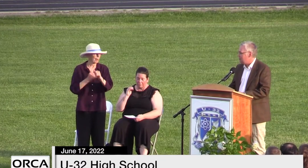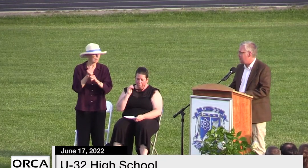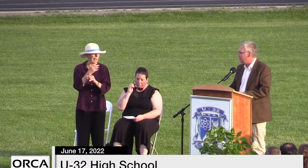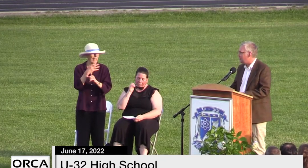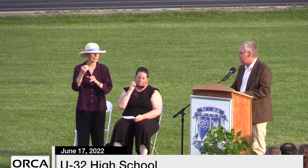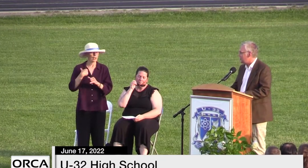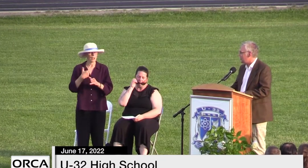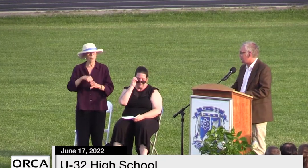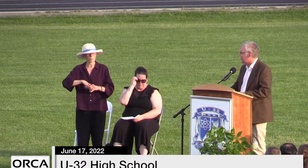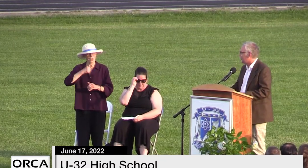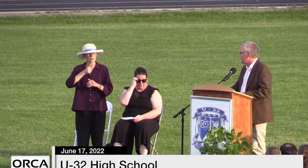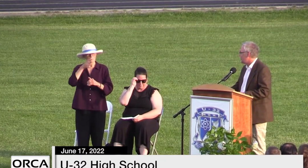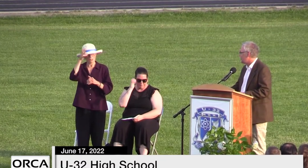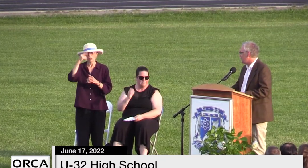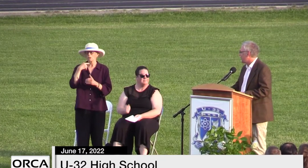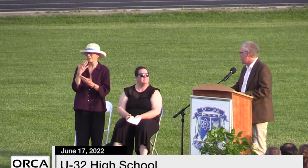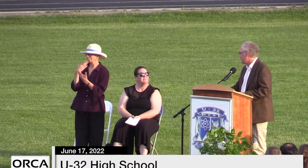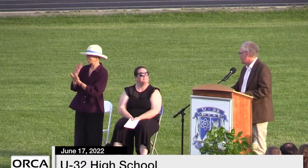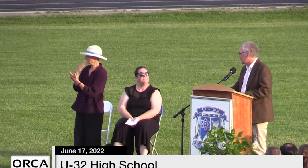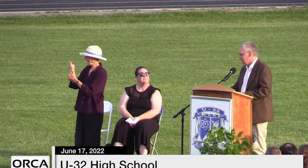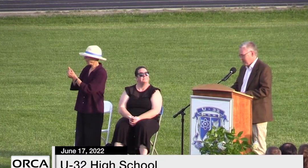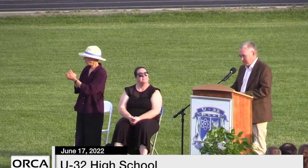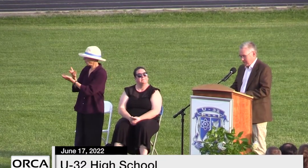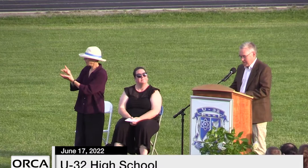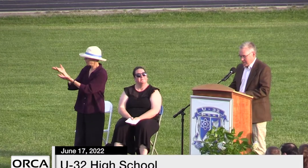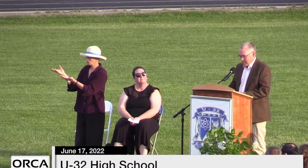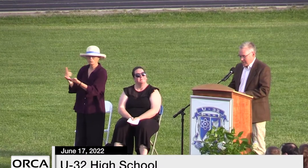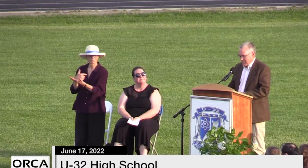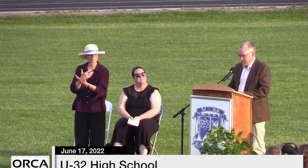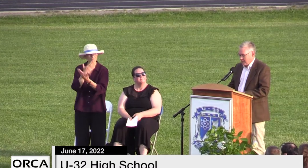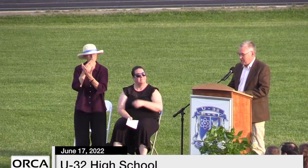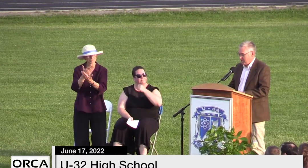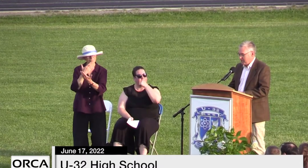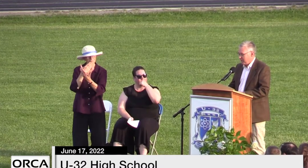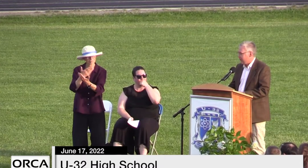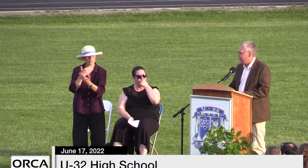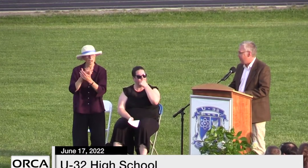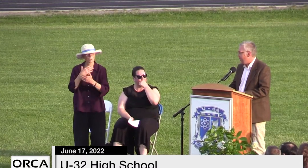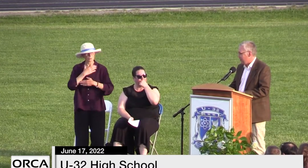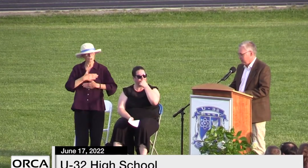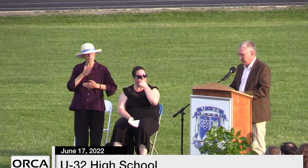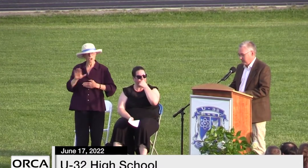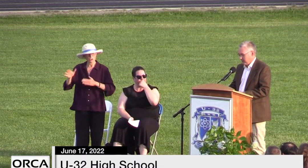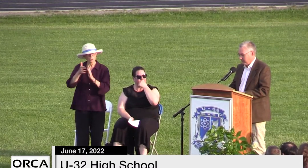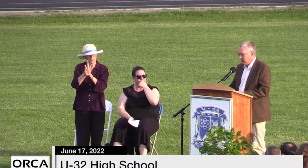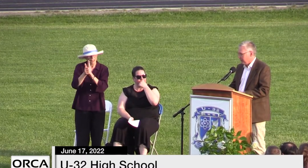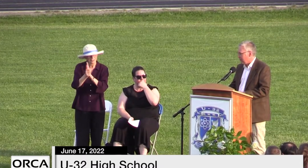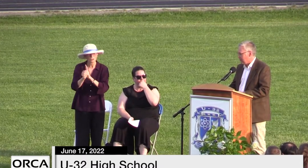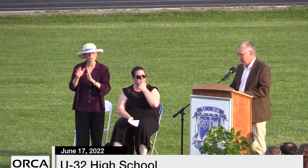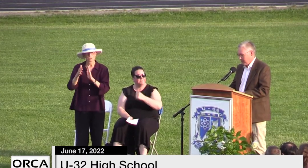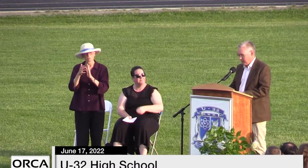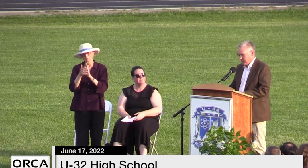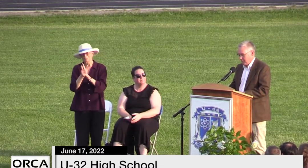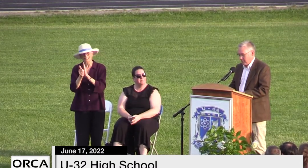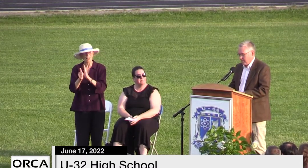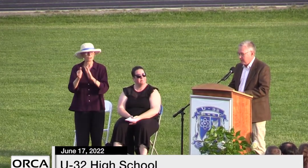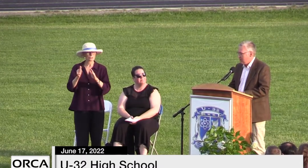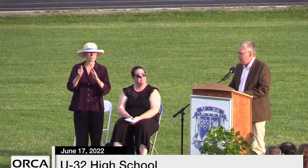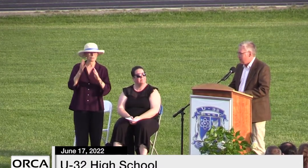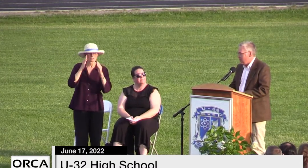express our community's appreciation for each and every one of you. Our appreciation for your talents, your skills and